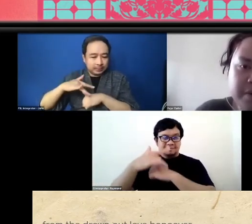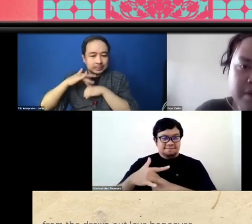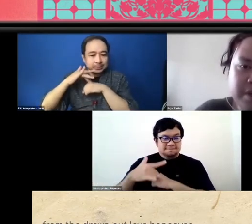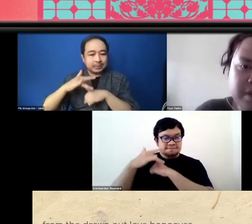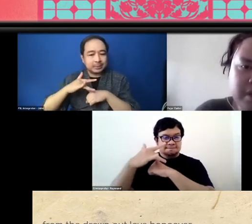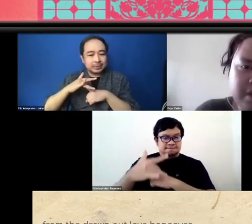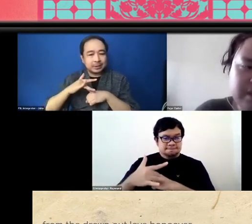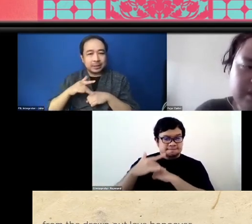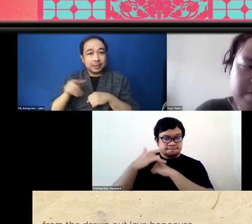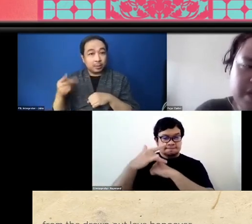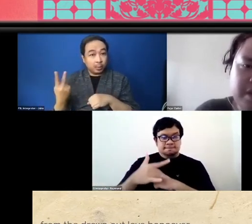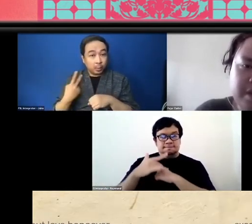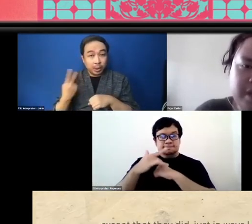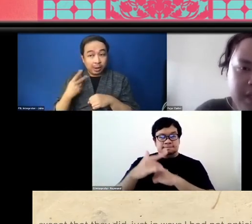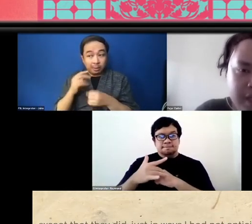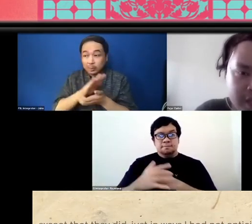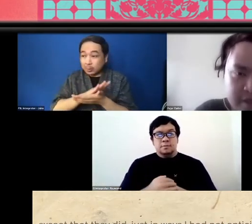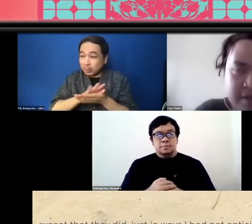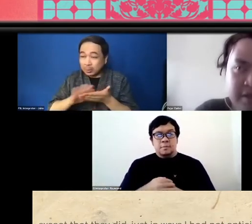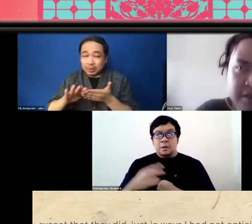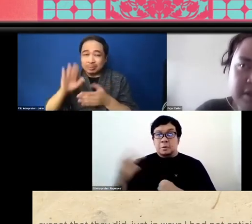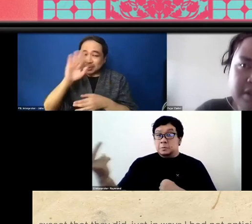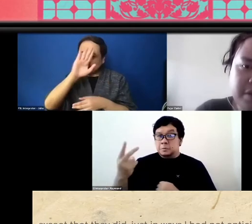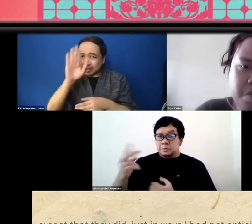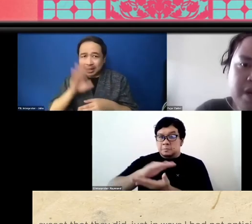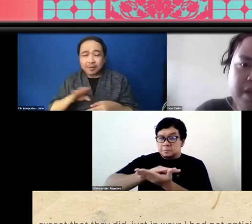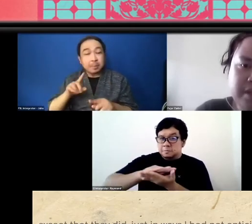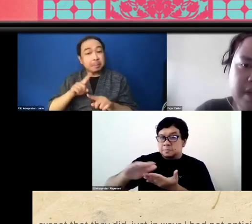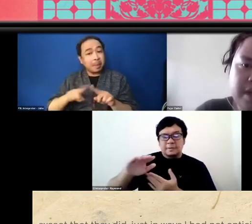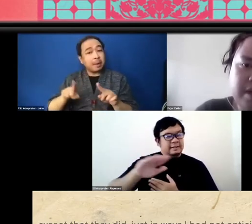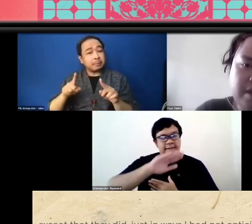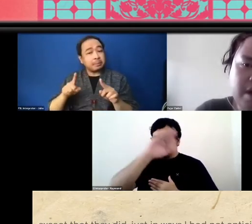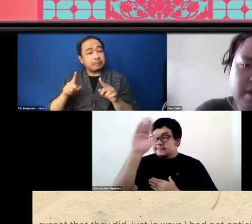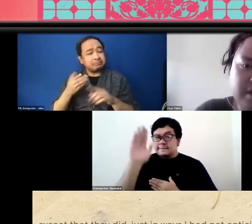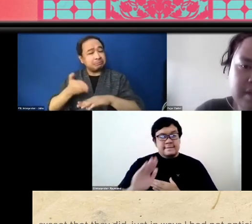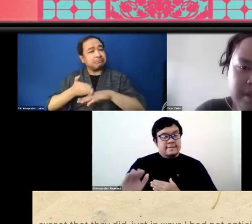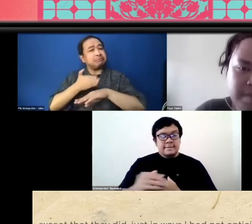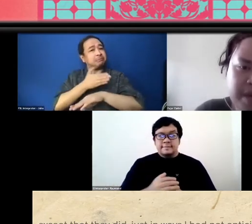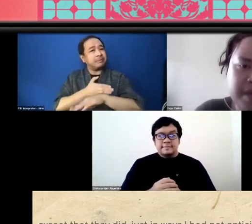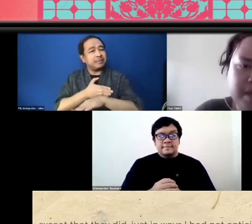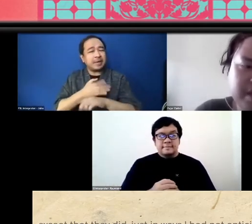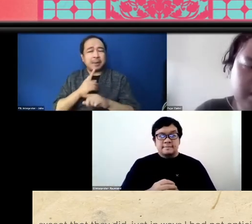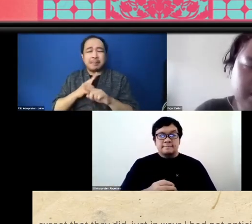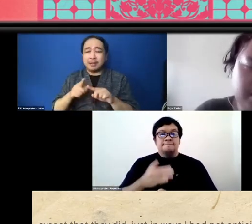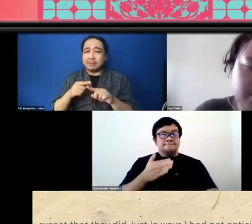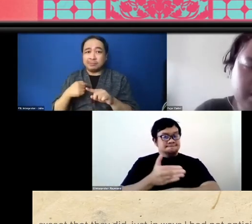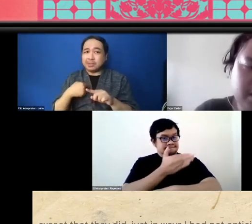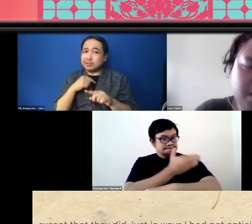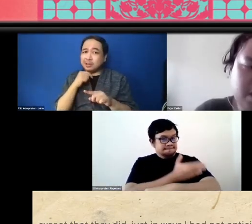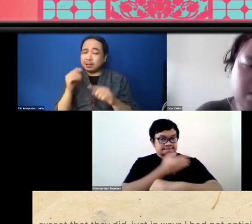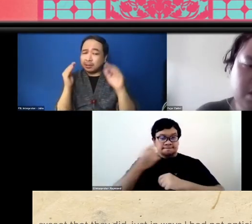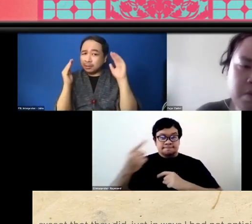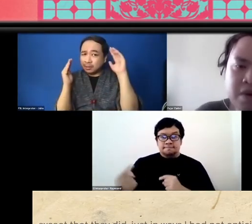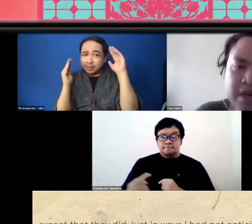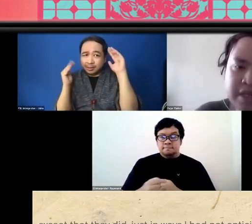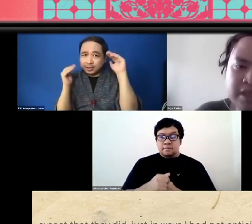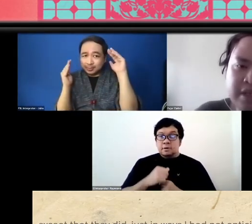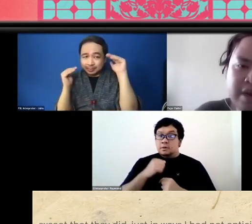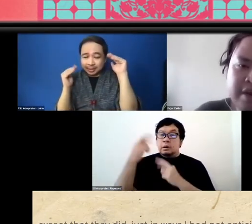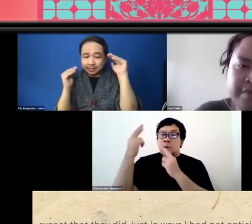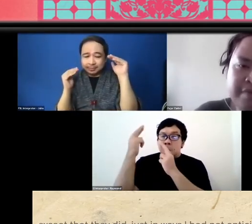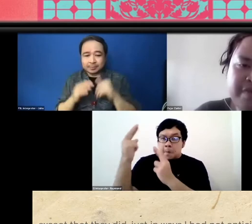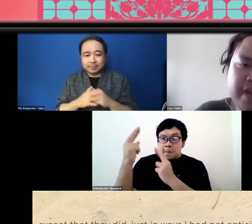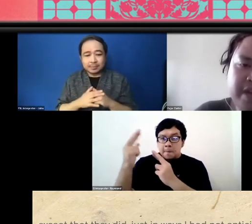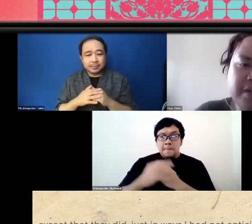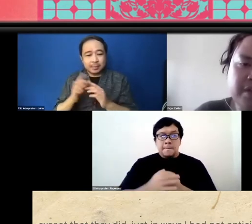better, except that they did, just in ways I had not anticipated. All the while,